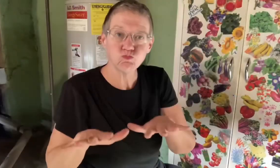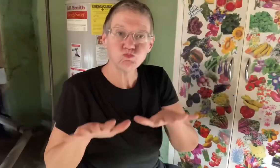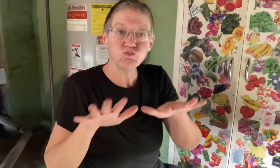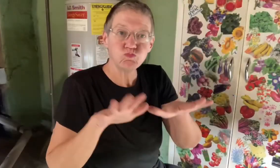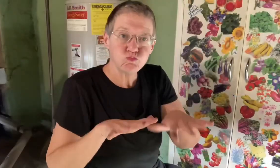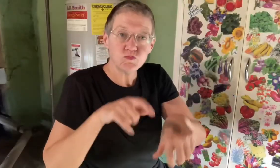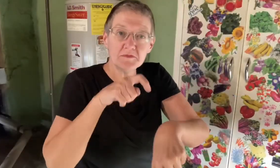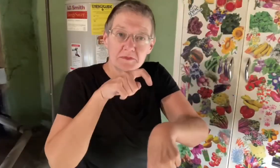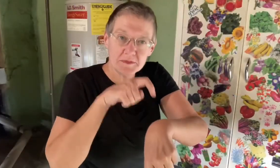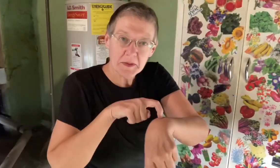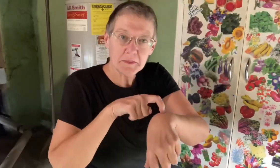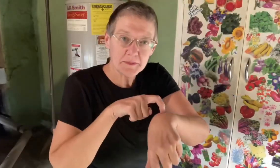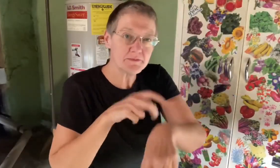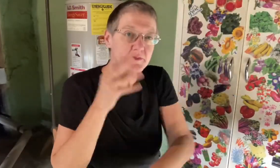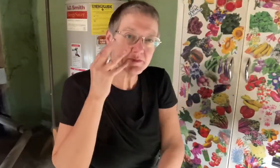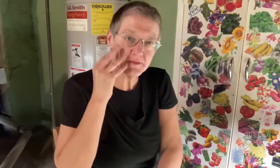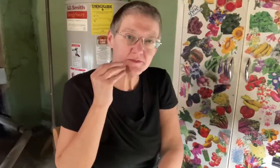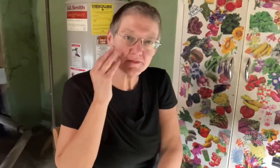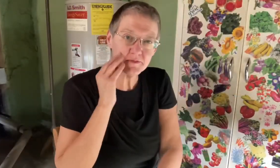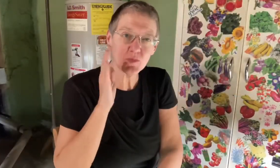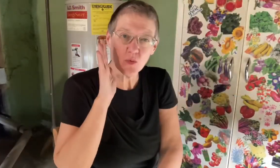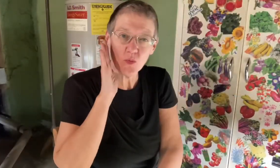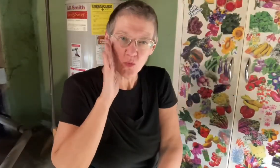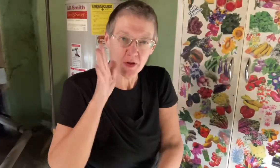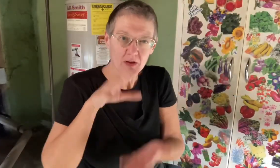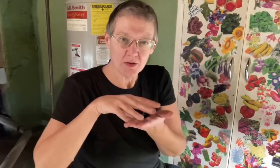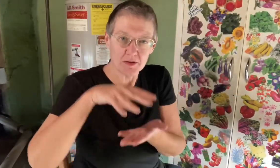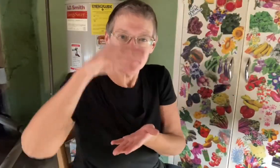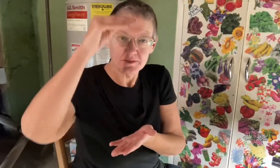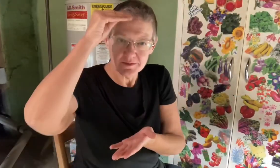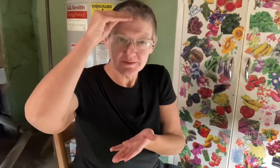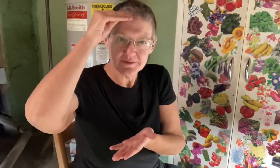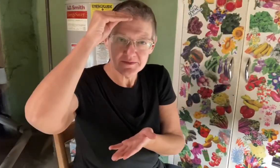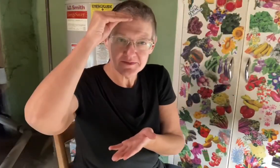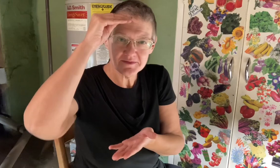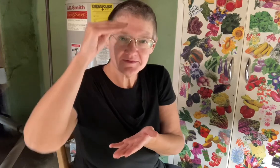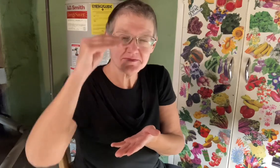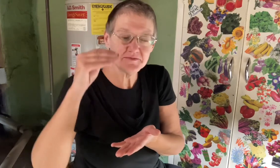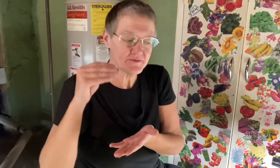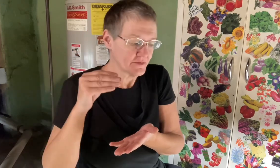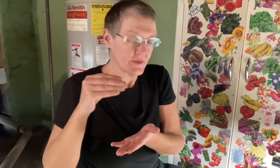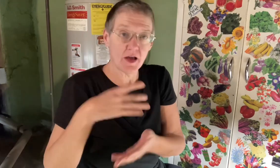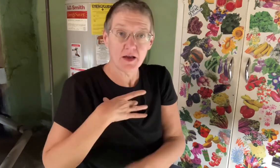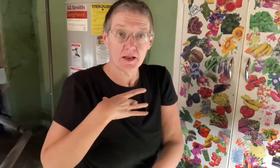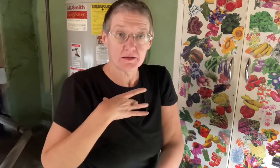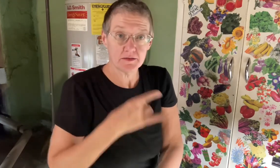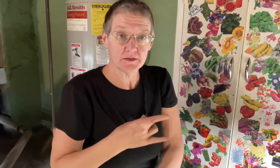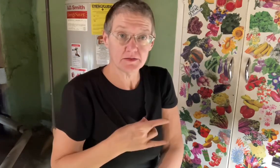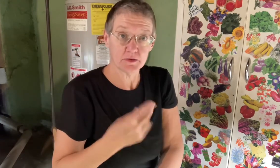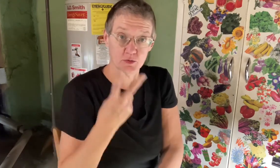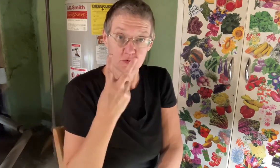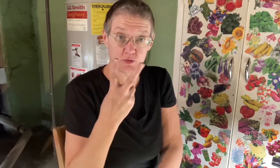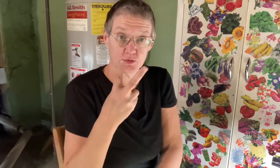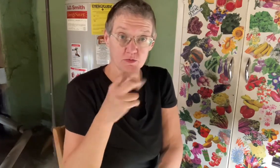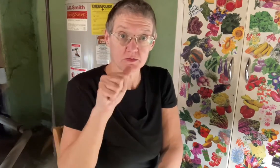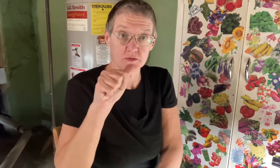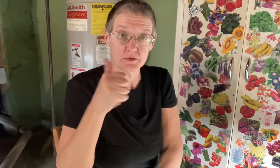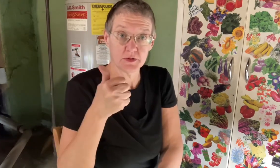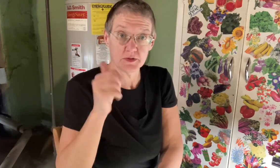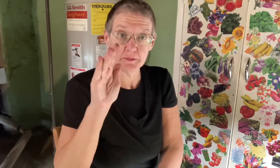So just take your time, and with experience, you'll learn the trick to it.